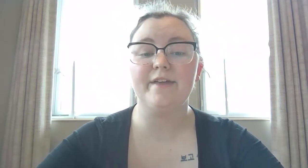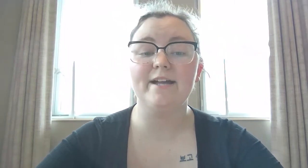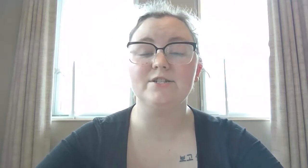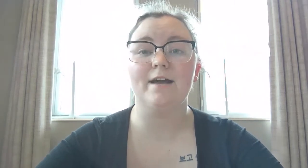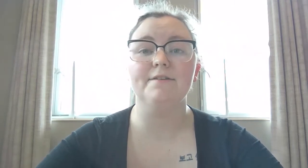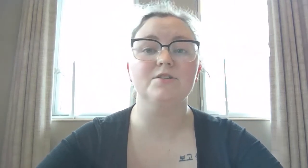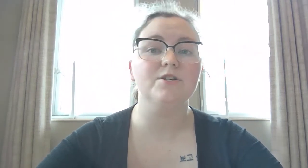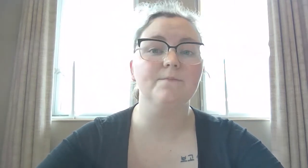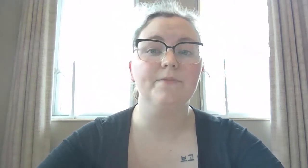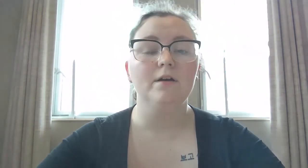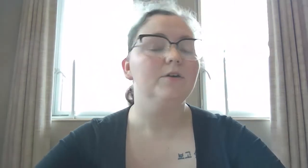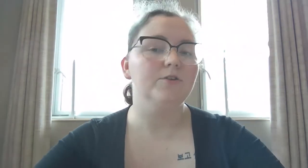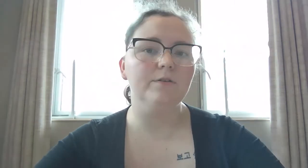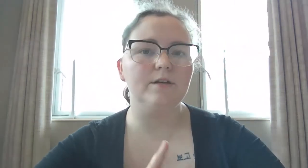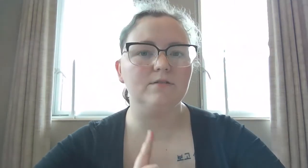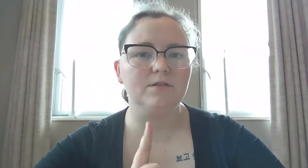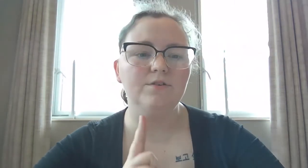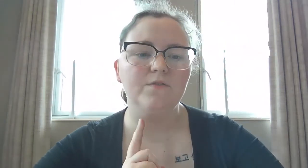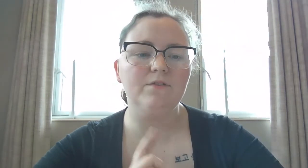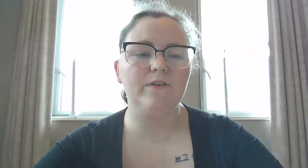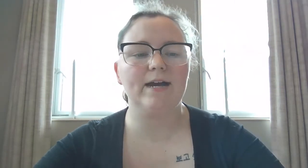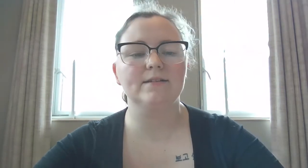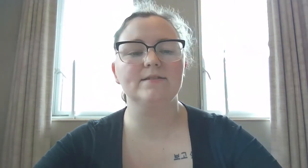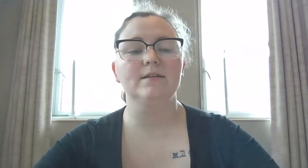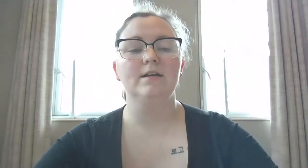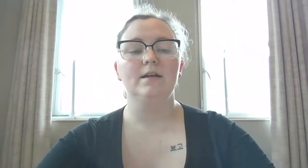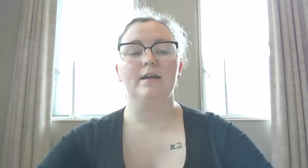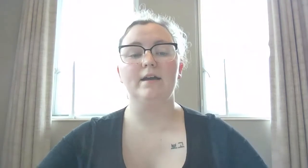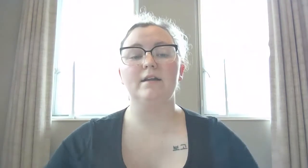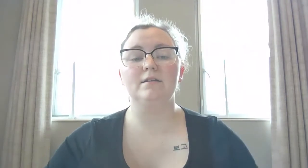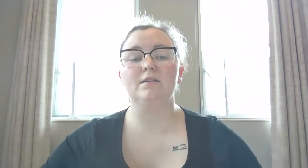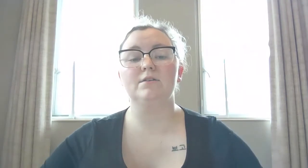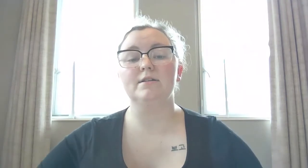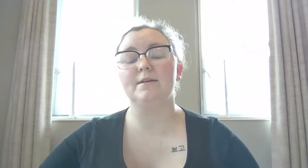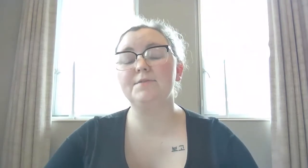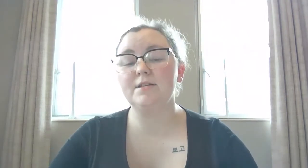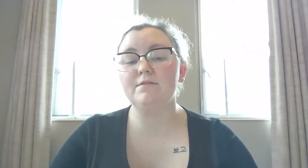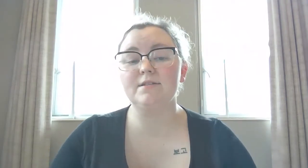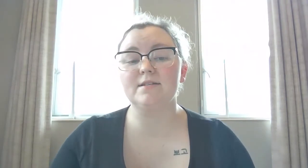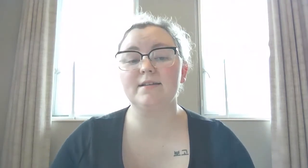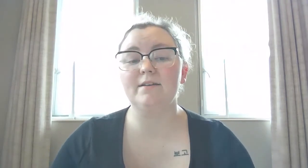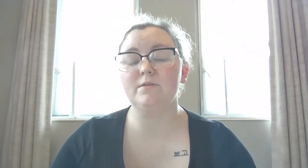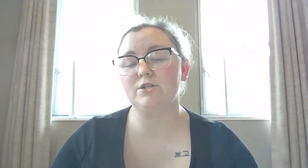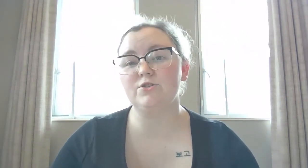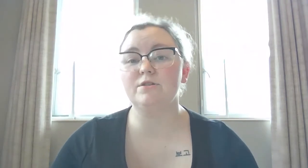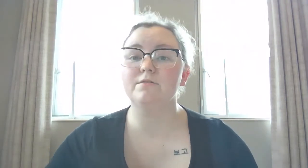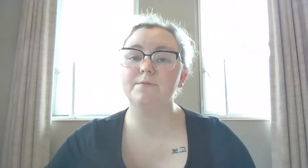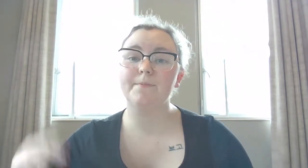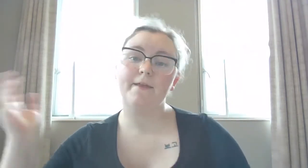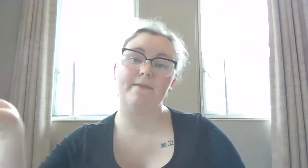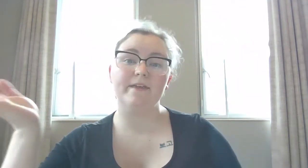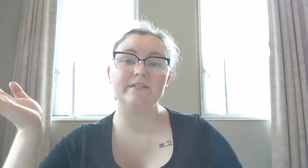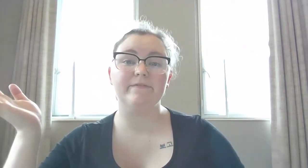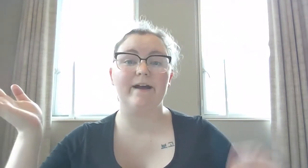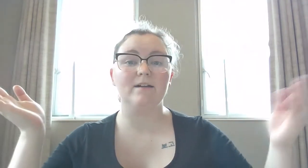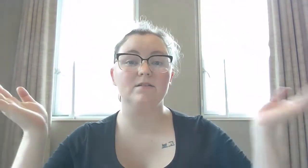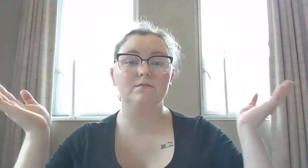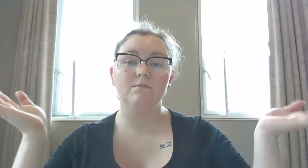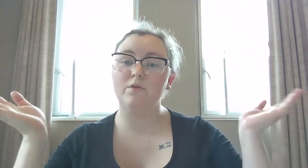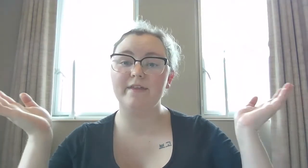this or that challenge. You'll hear two fun facts, and it's up to you to decide which is true, this fact